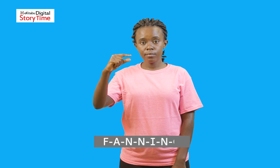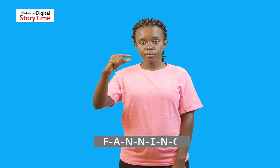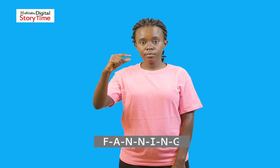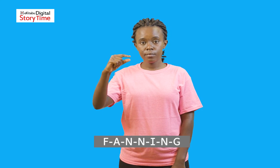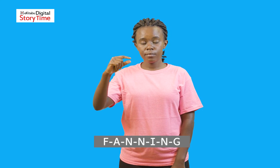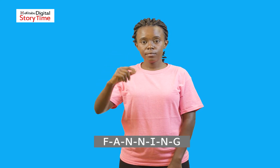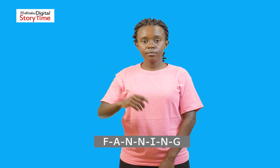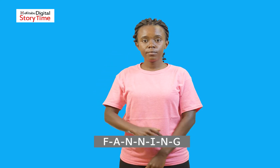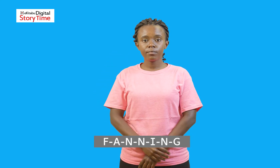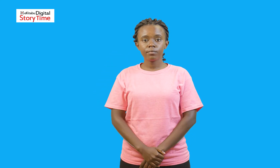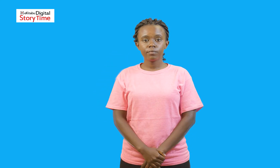F-A-N-N-I-N-G.